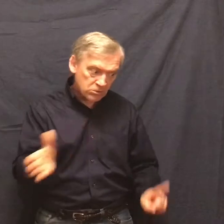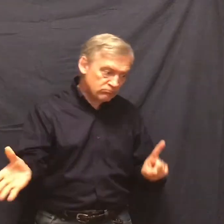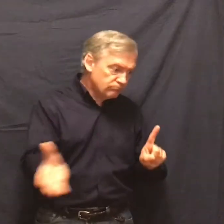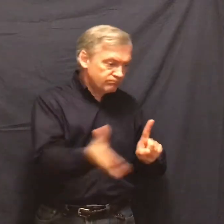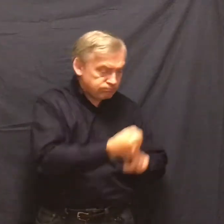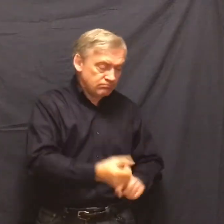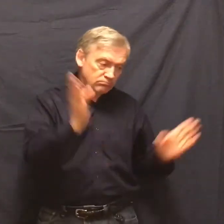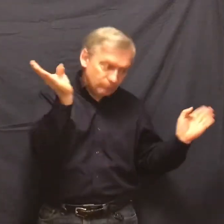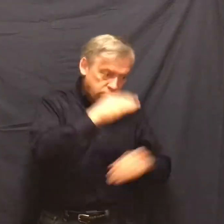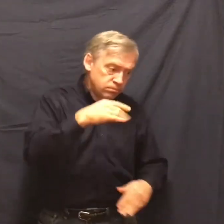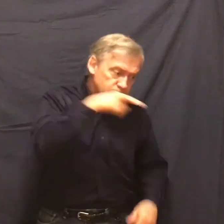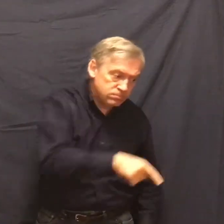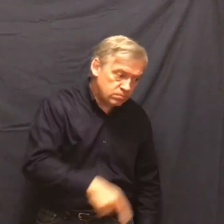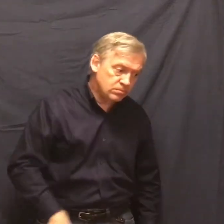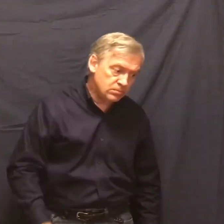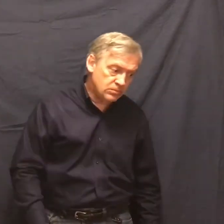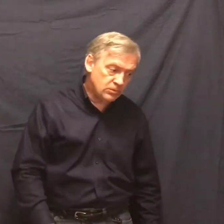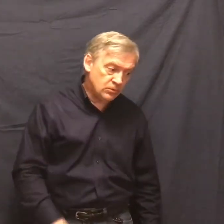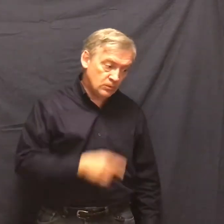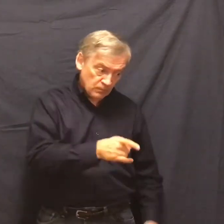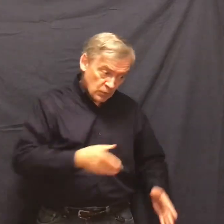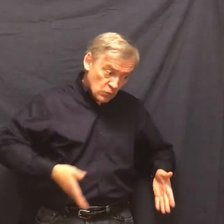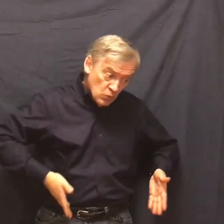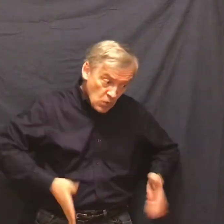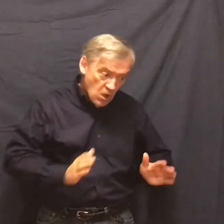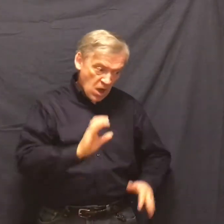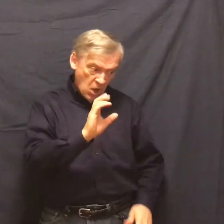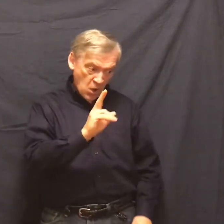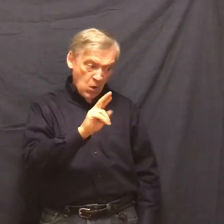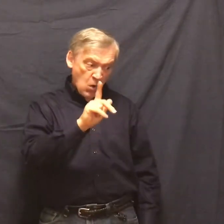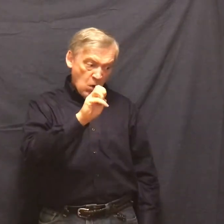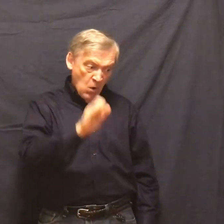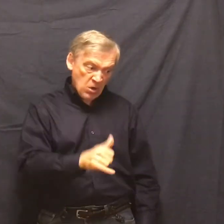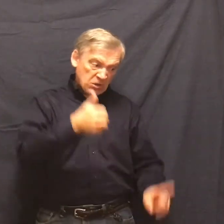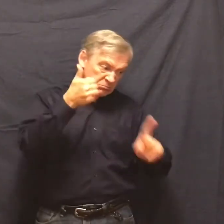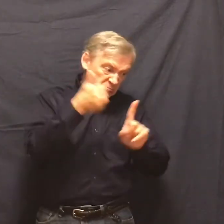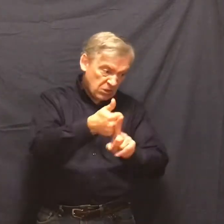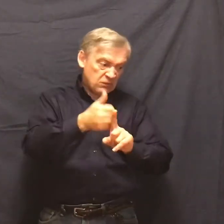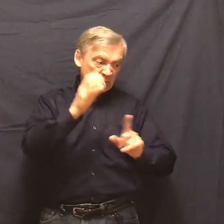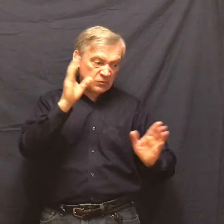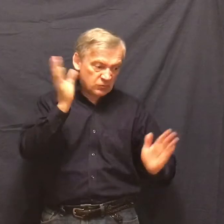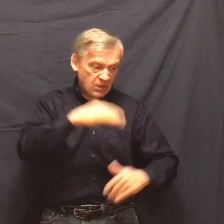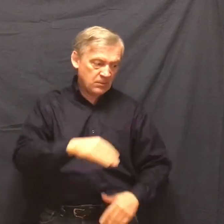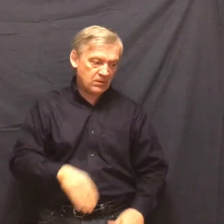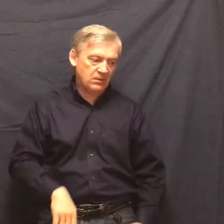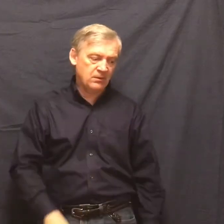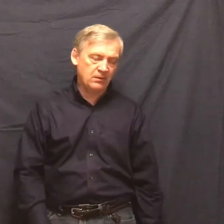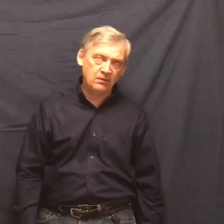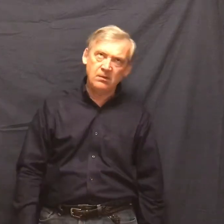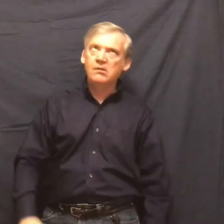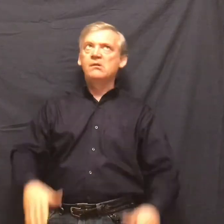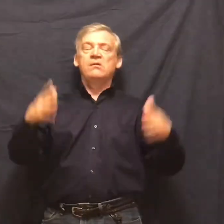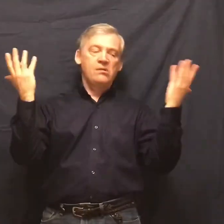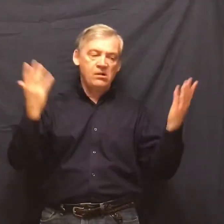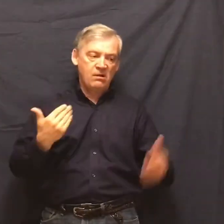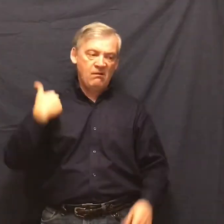You let Curly take the rap. He let himself in for it. Glove full of Vaseline, George said disgustedly.